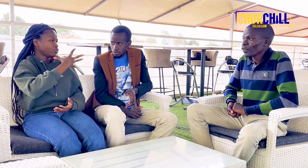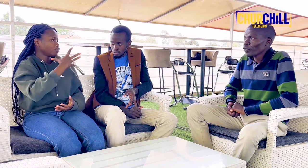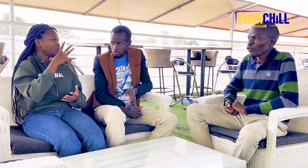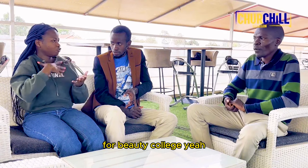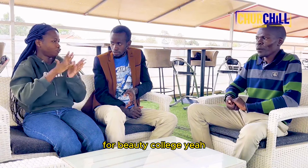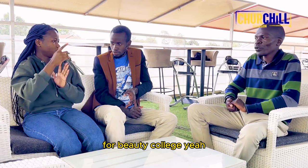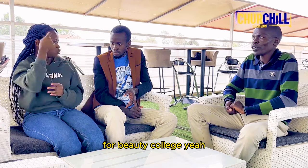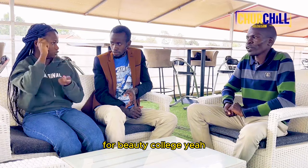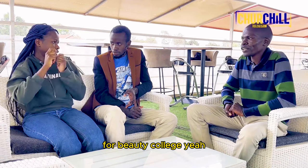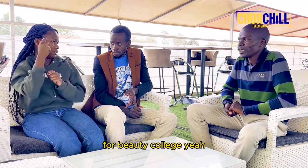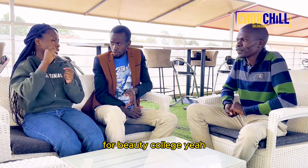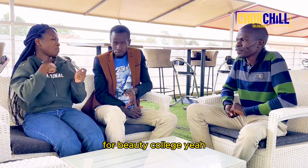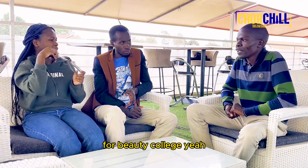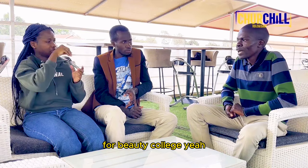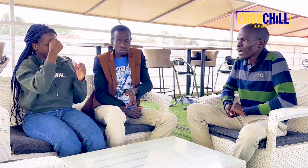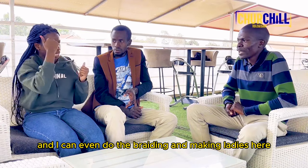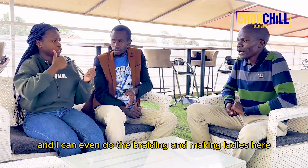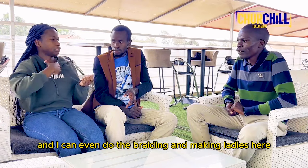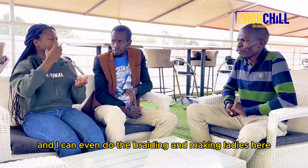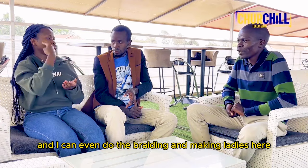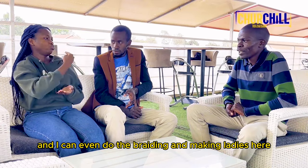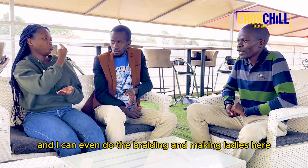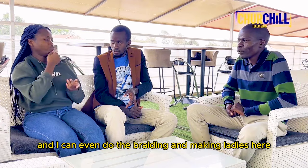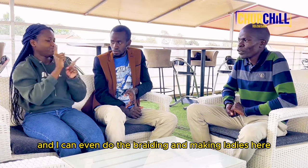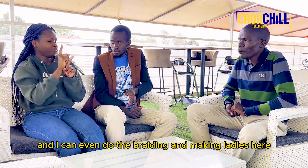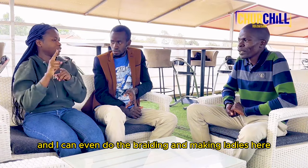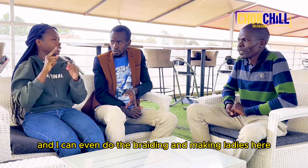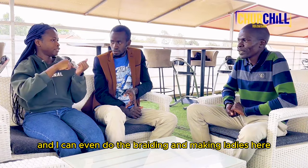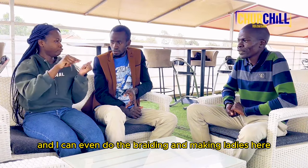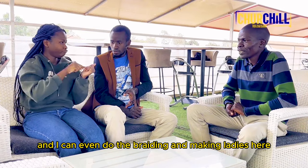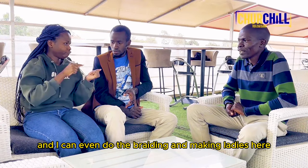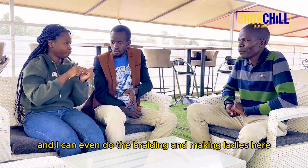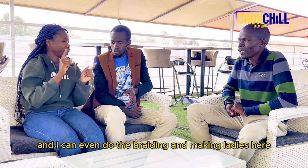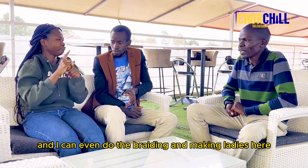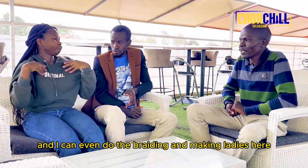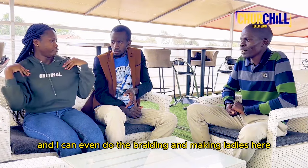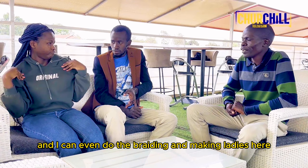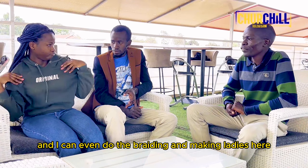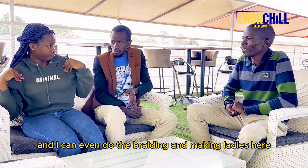For beauty college, yeah. And I can even do the braiding and making ladies here.